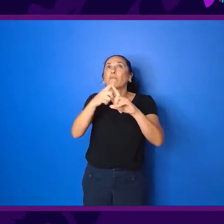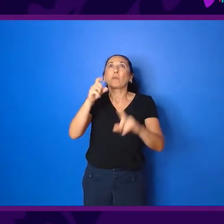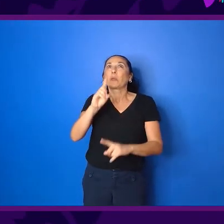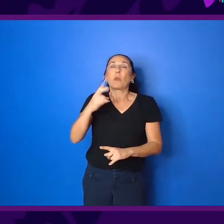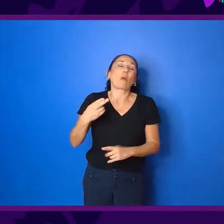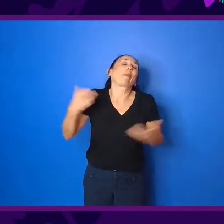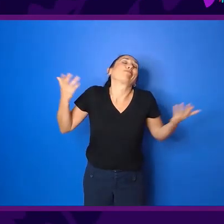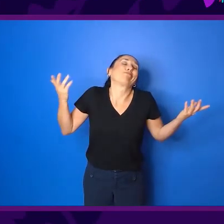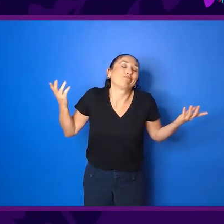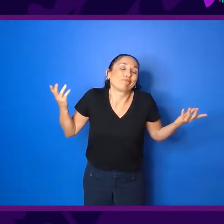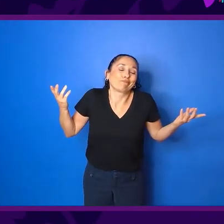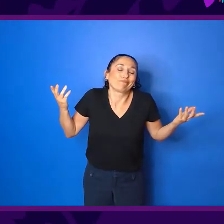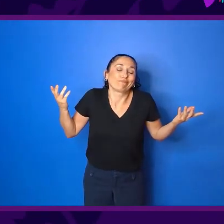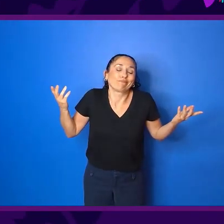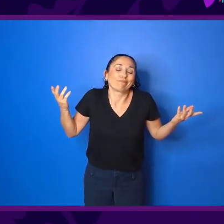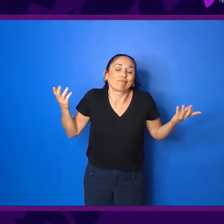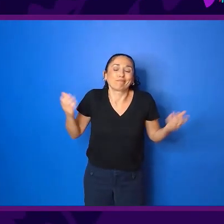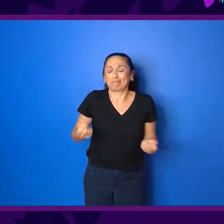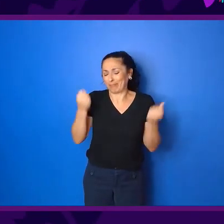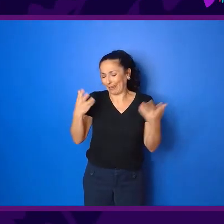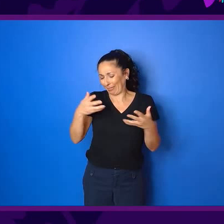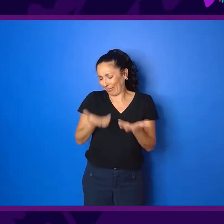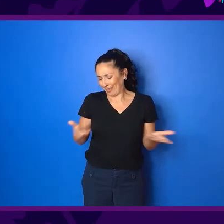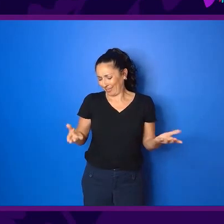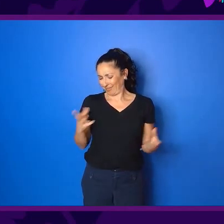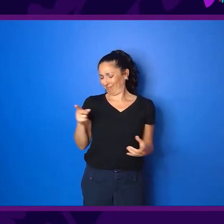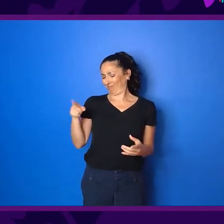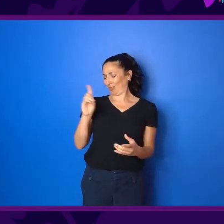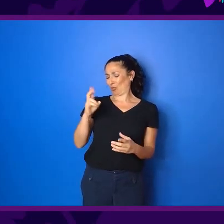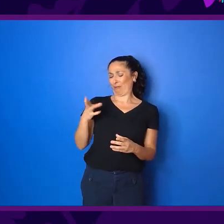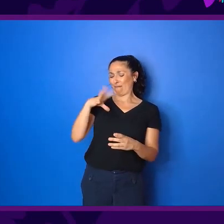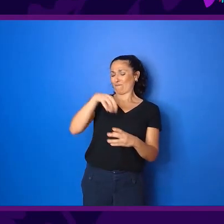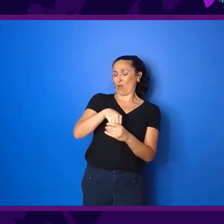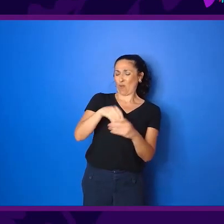also a lot of the things here that she seems to be involved in, they all have, like,